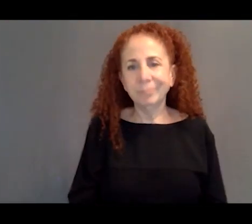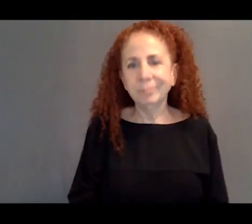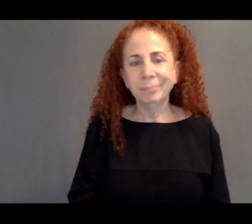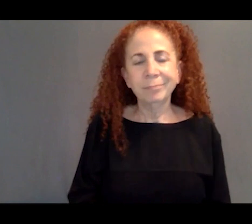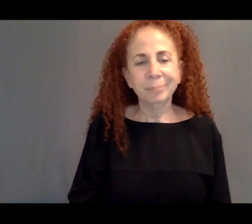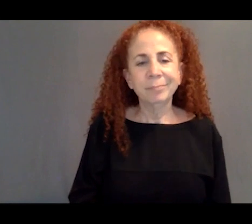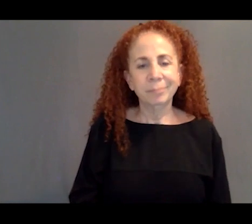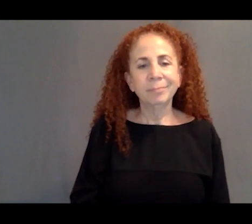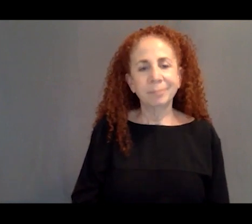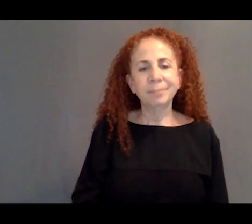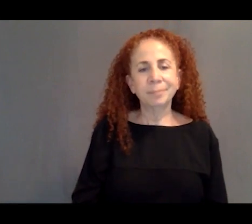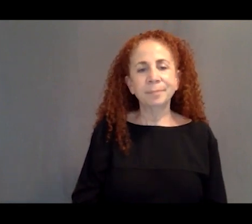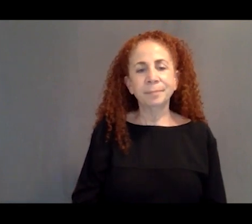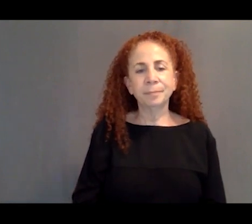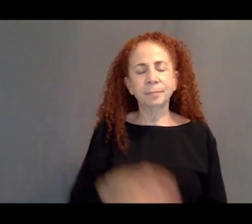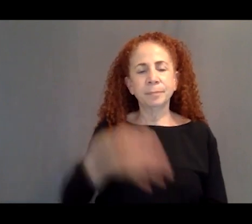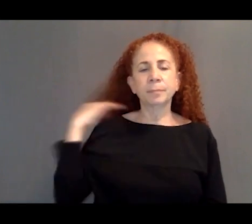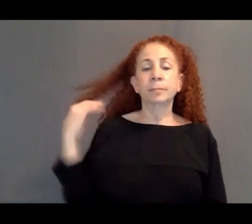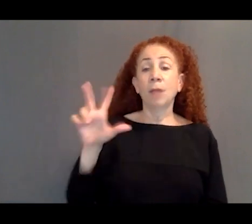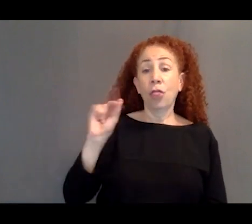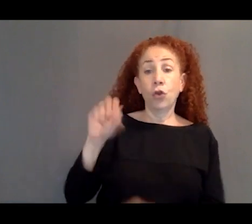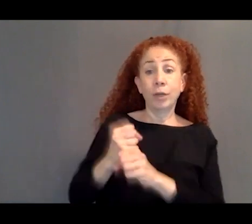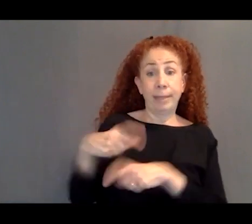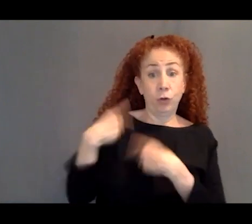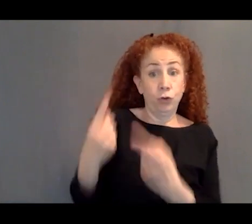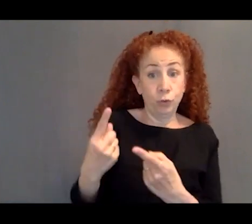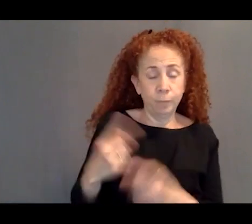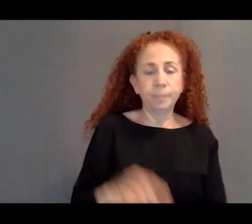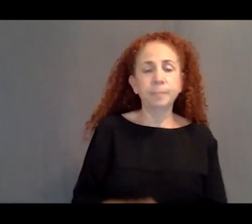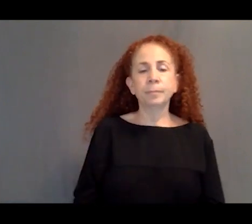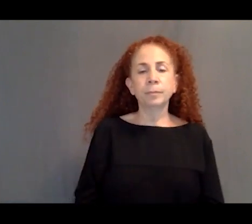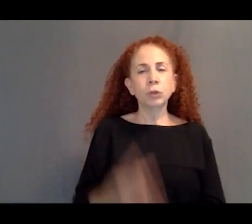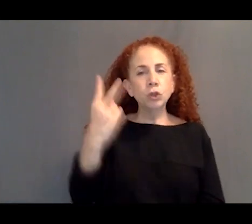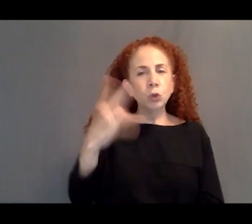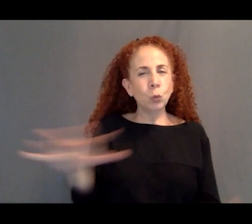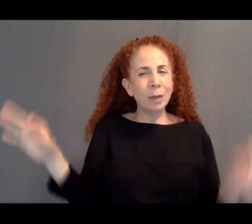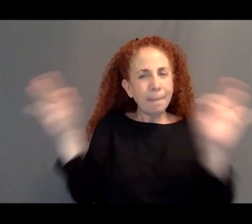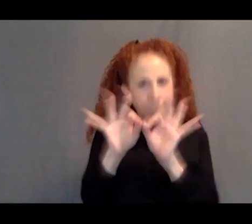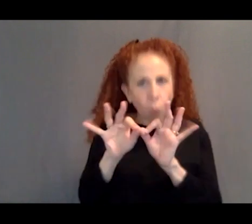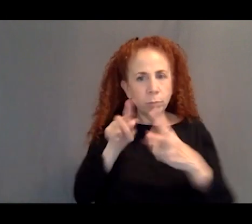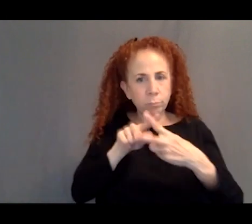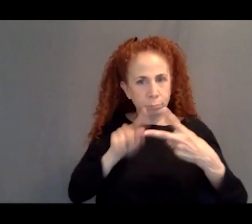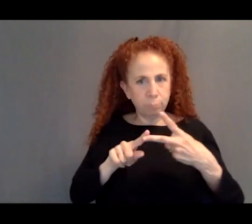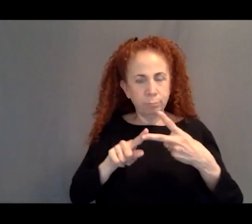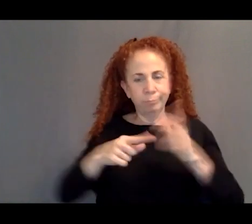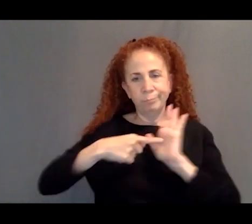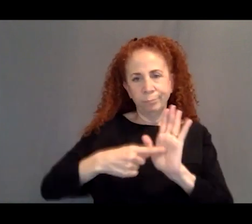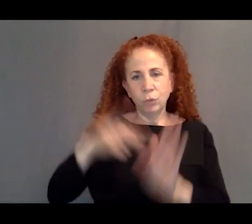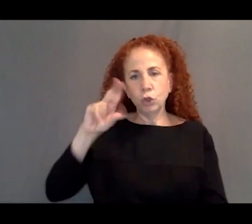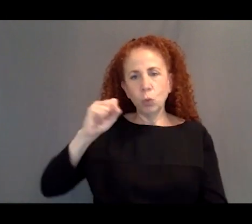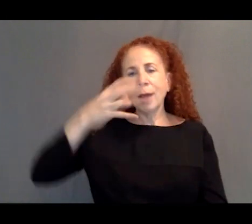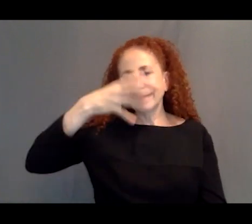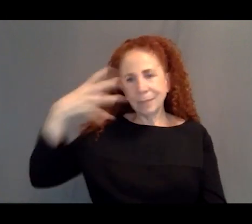So over the last 3 decades, 2 important measures have characterized US